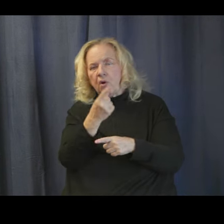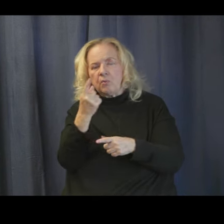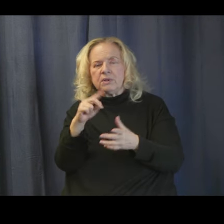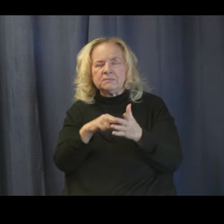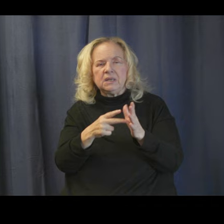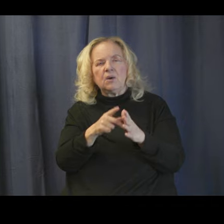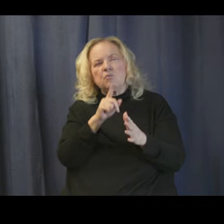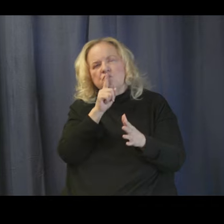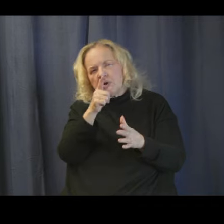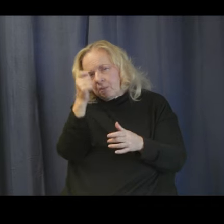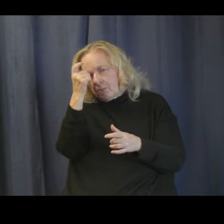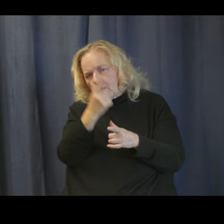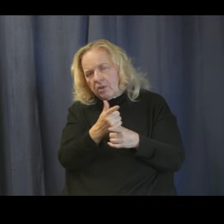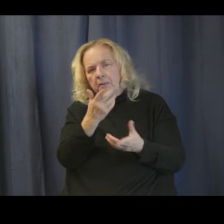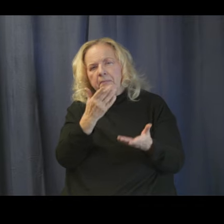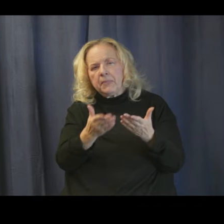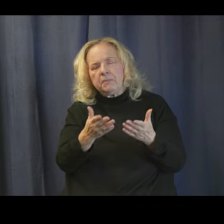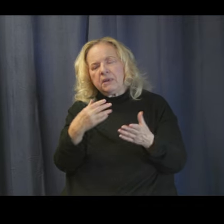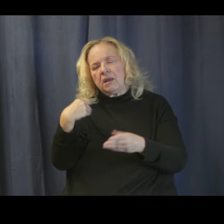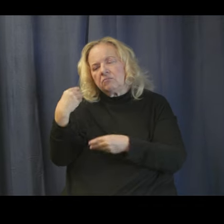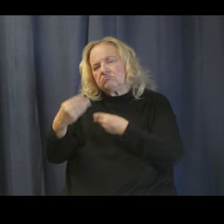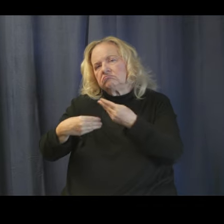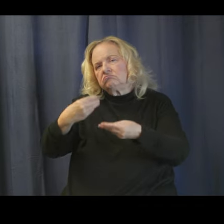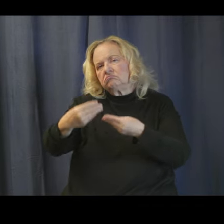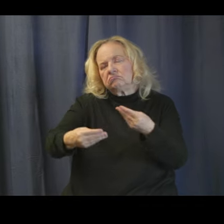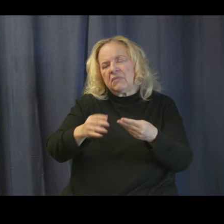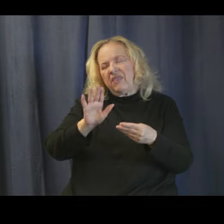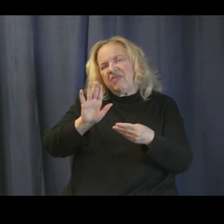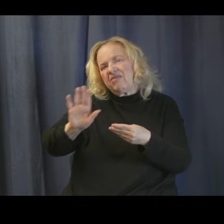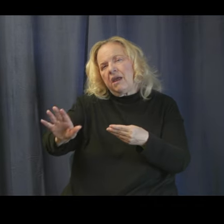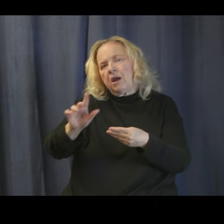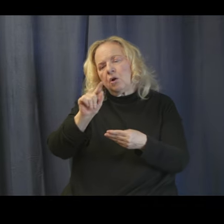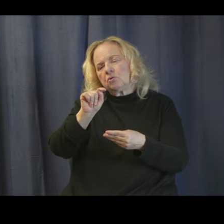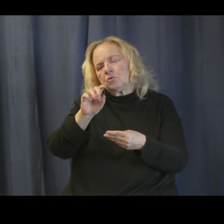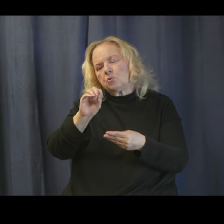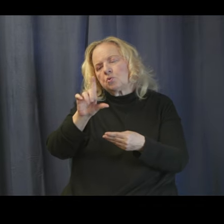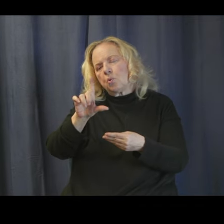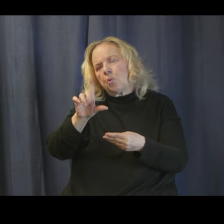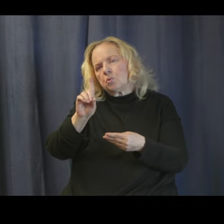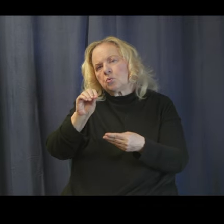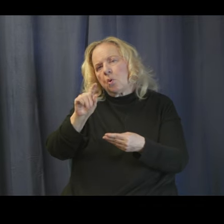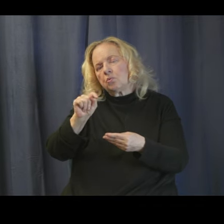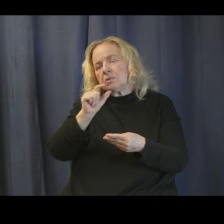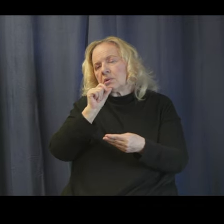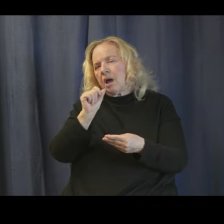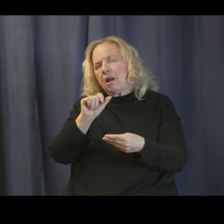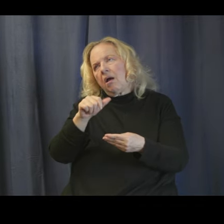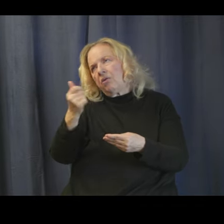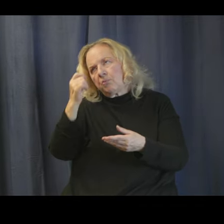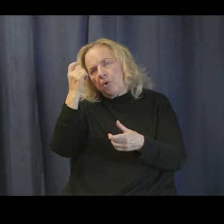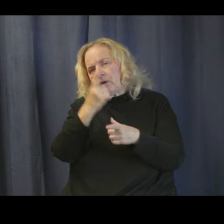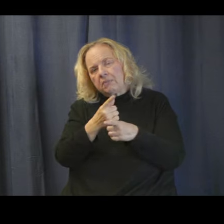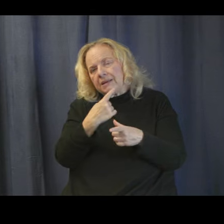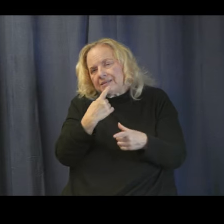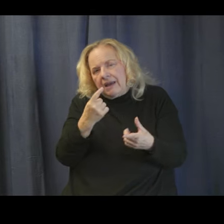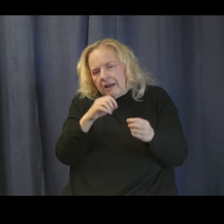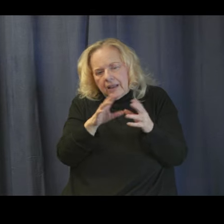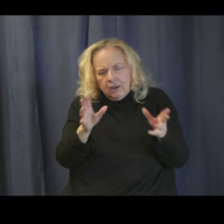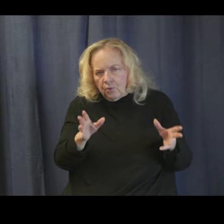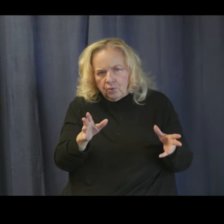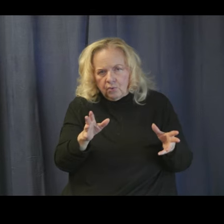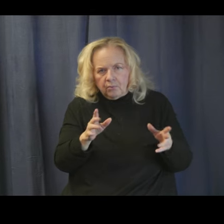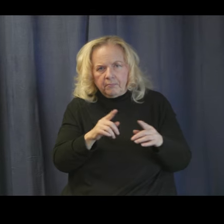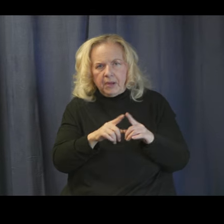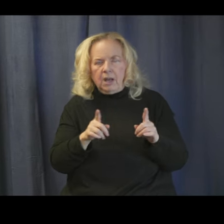mean a literal brother. This could mean their descendants, their Toldot. So I'm not saying there were other brothers or